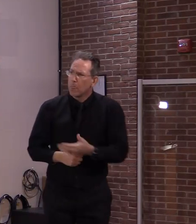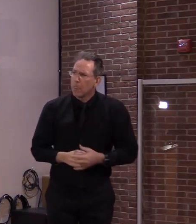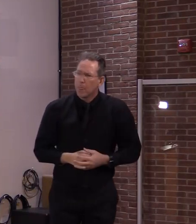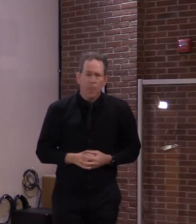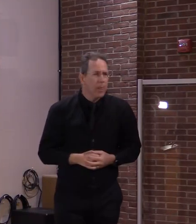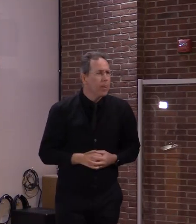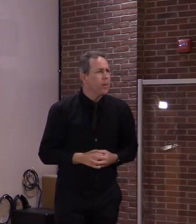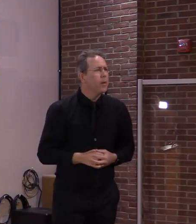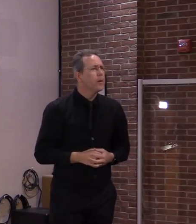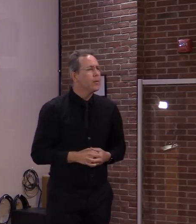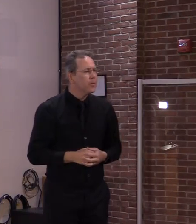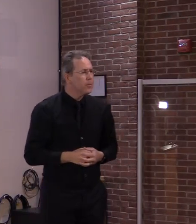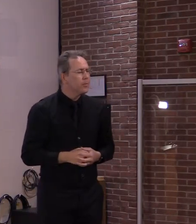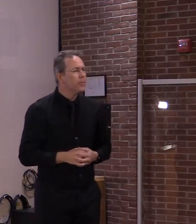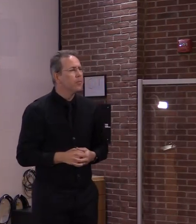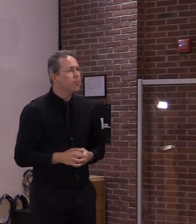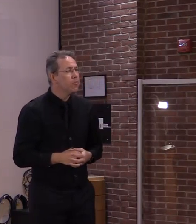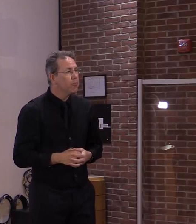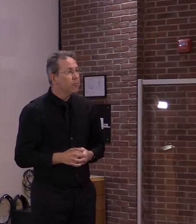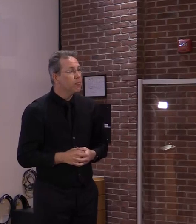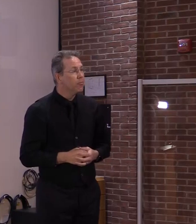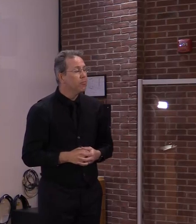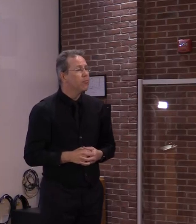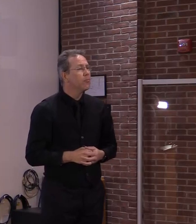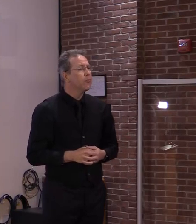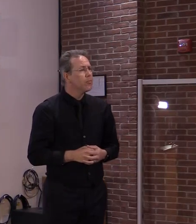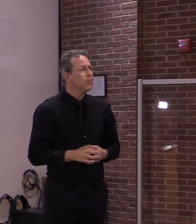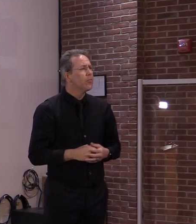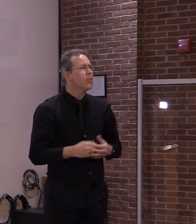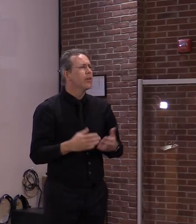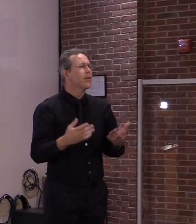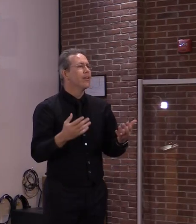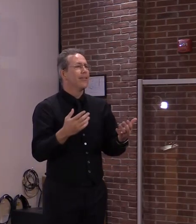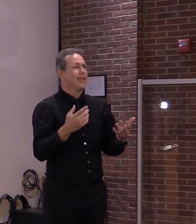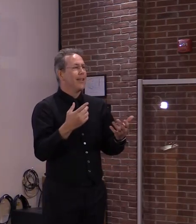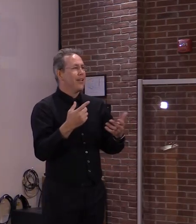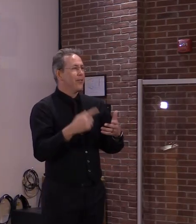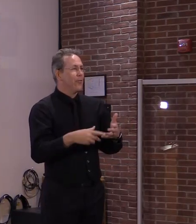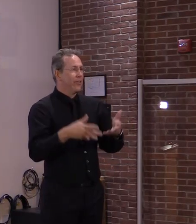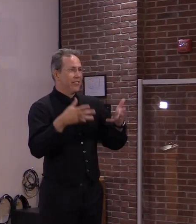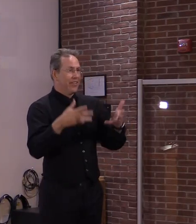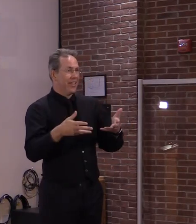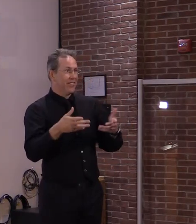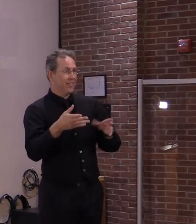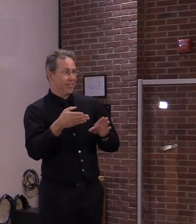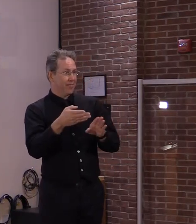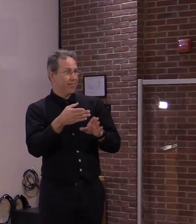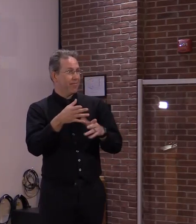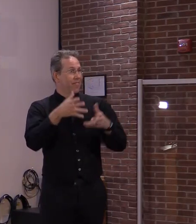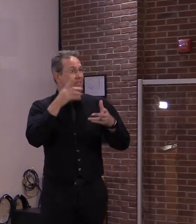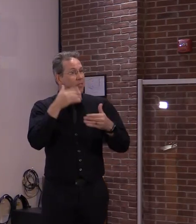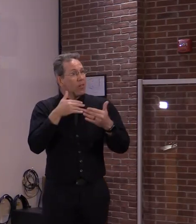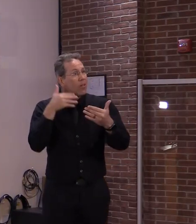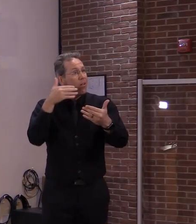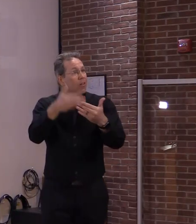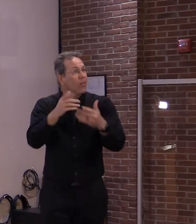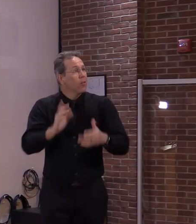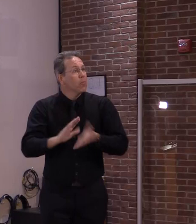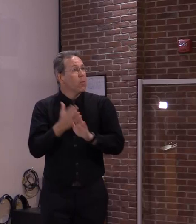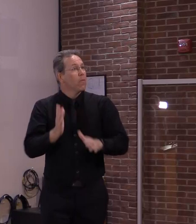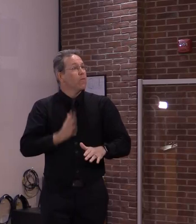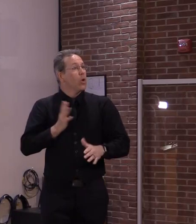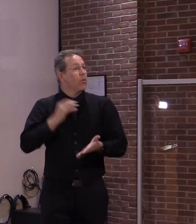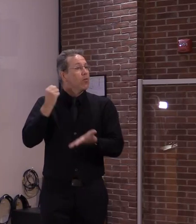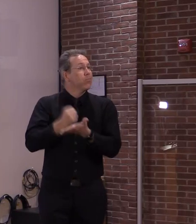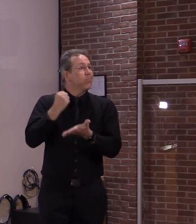be duration of time that's gone by to make sure that full evaluation of